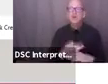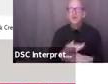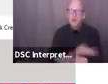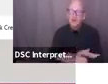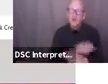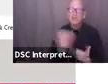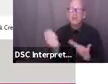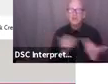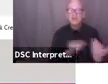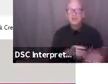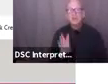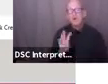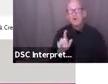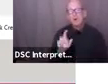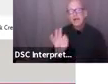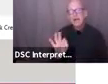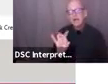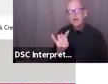at